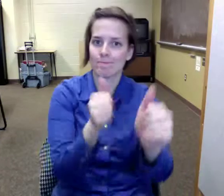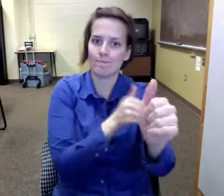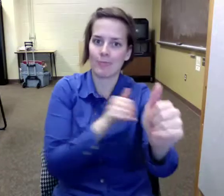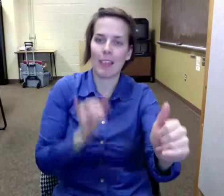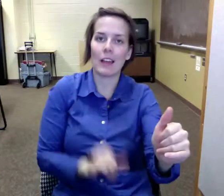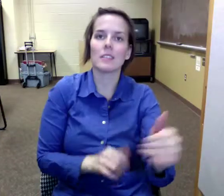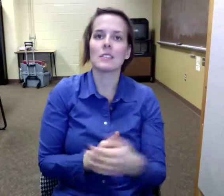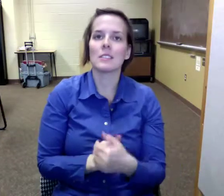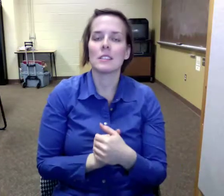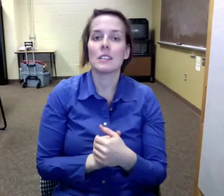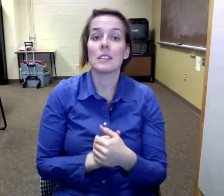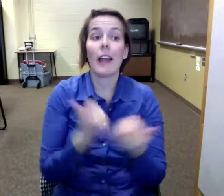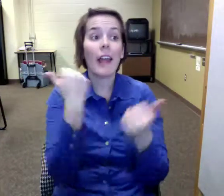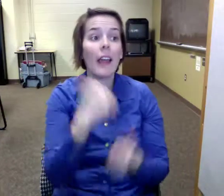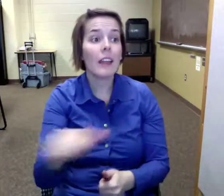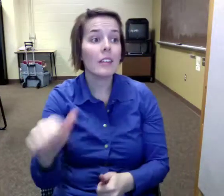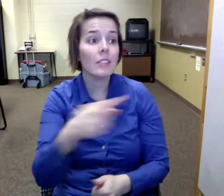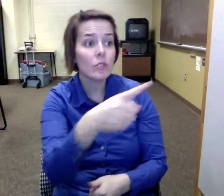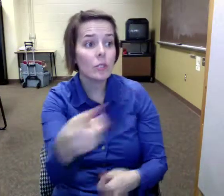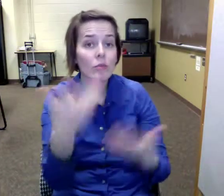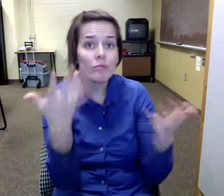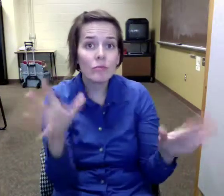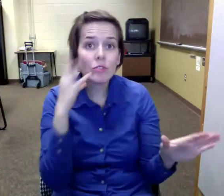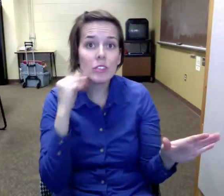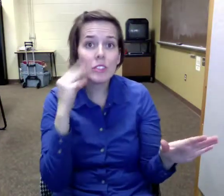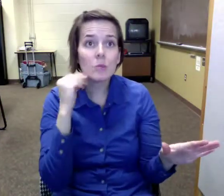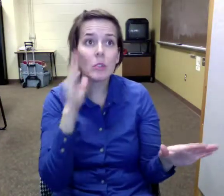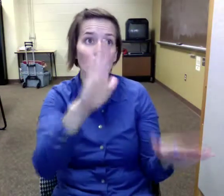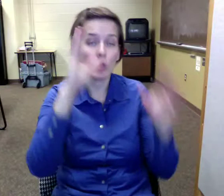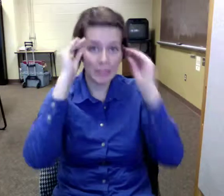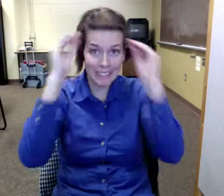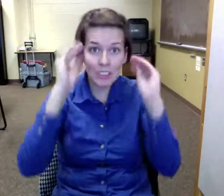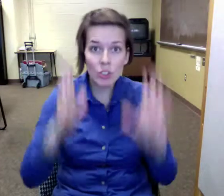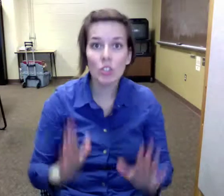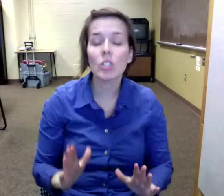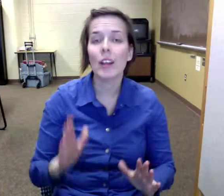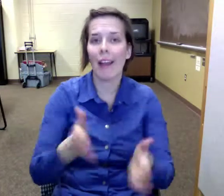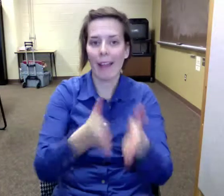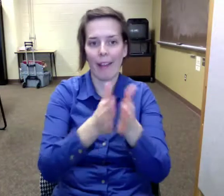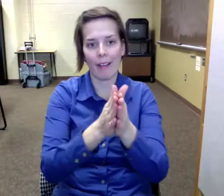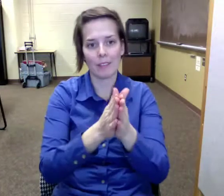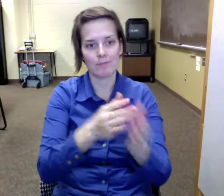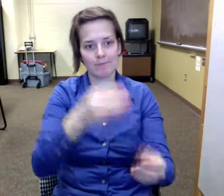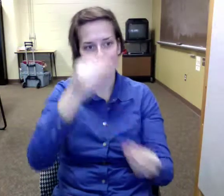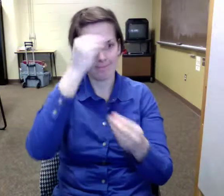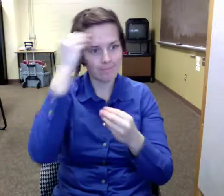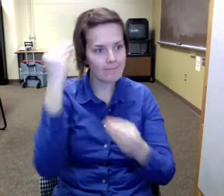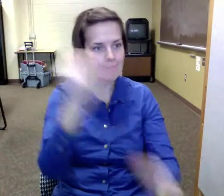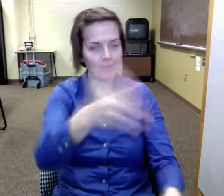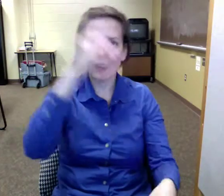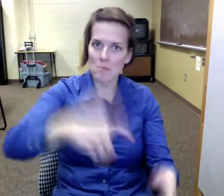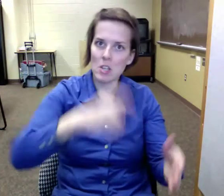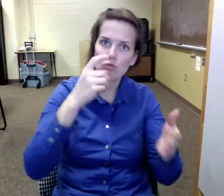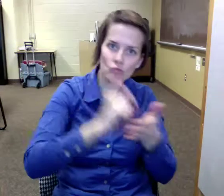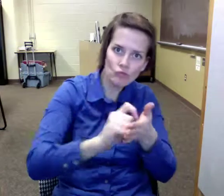yet? A paper for class? I can pretty much promise you that if it hasn't happened yet, that it will. That you'll be in